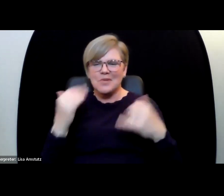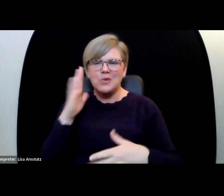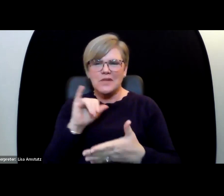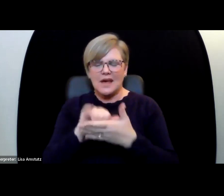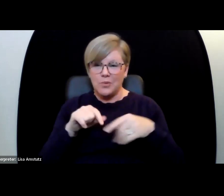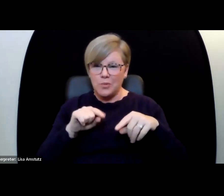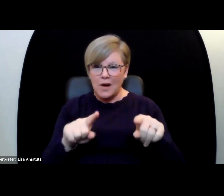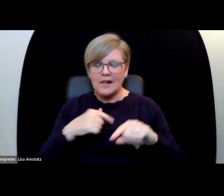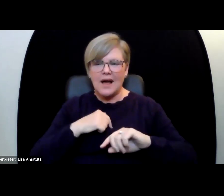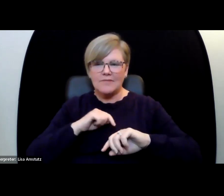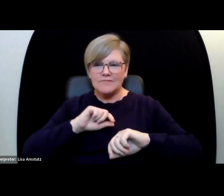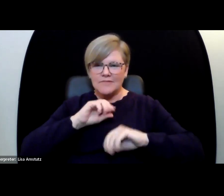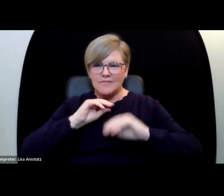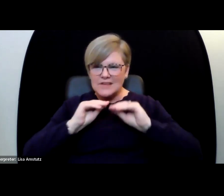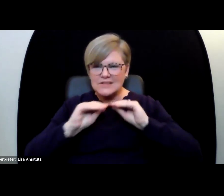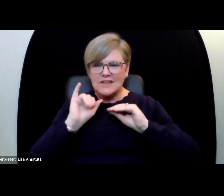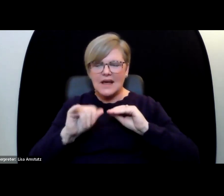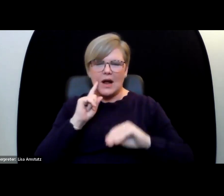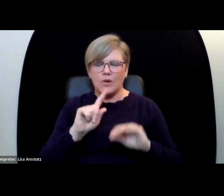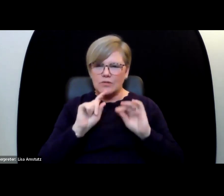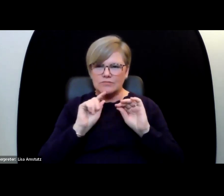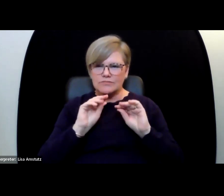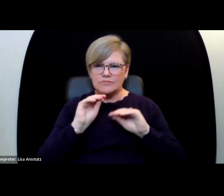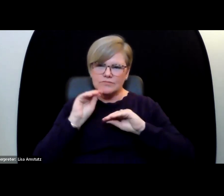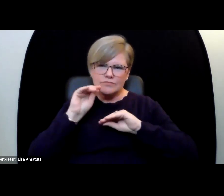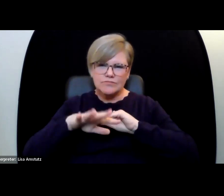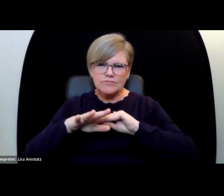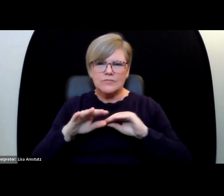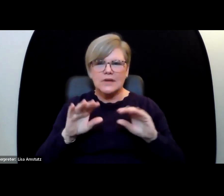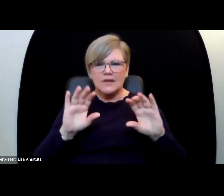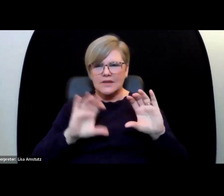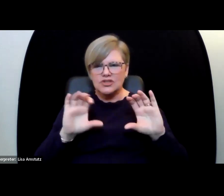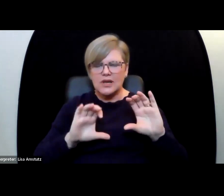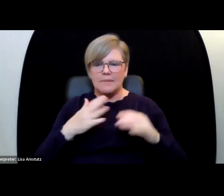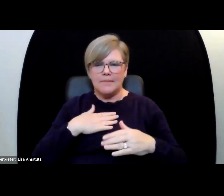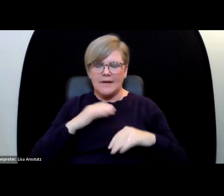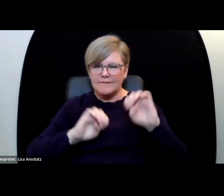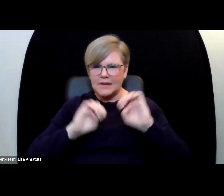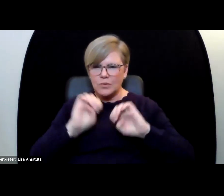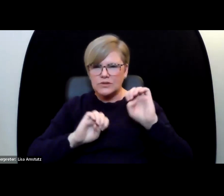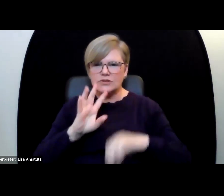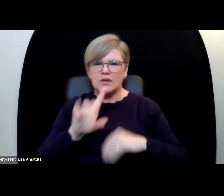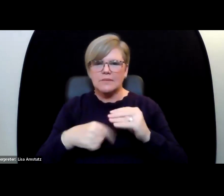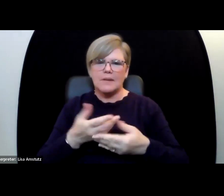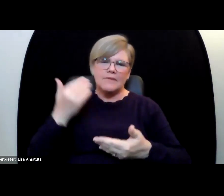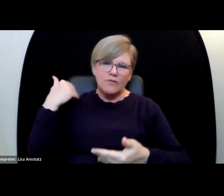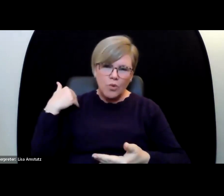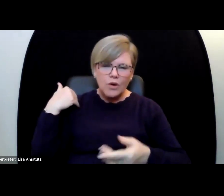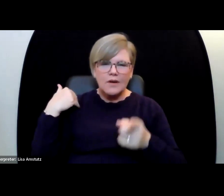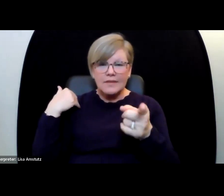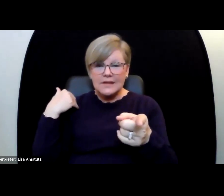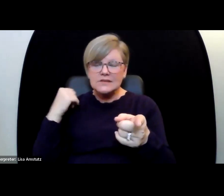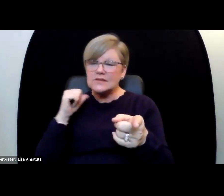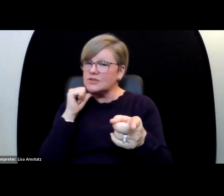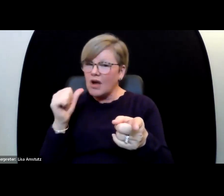I do that, I am going to put into the chat the evaluation that I mentioned earlier. Now, this is not to